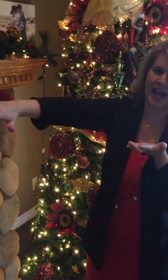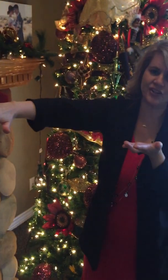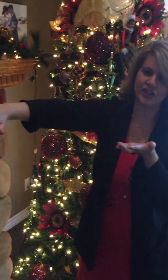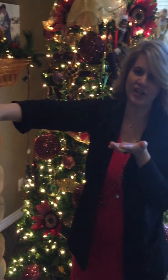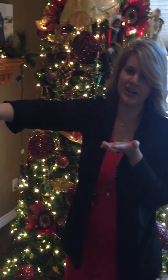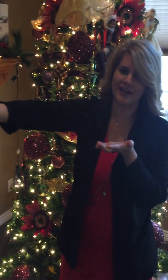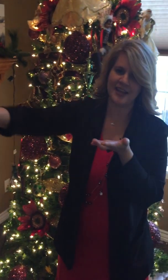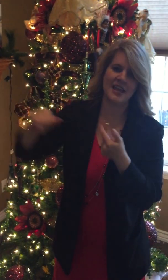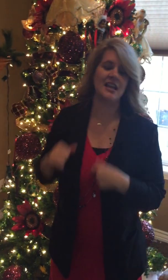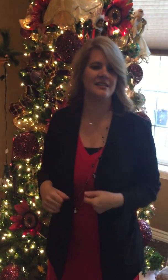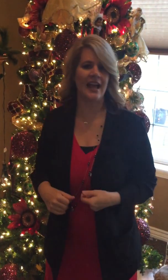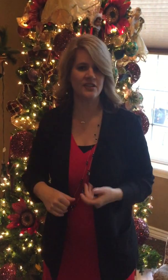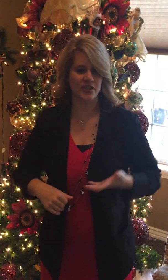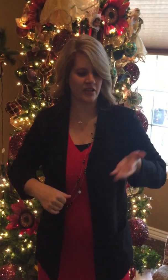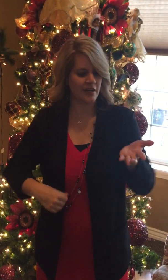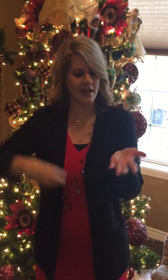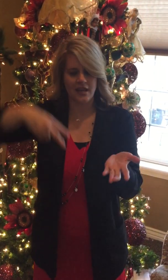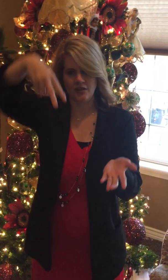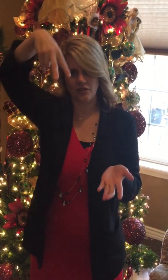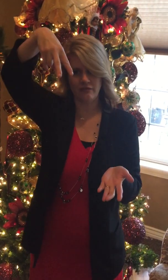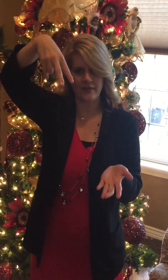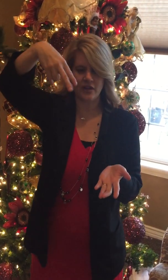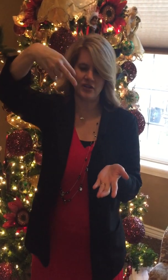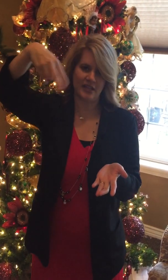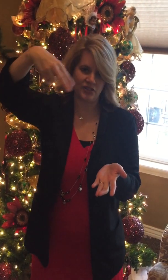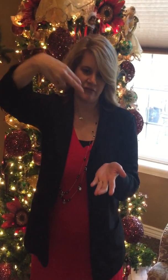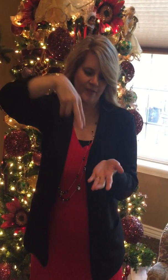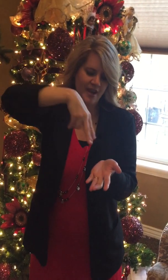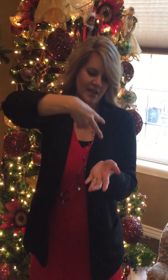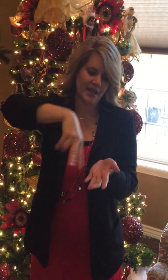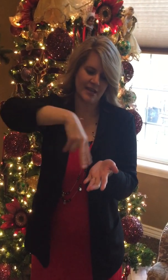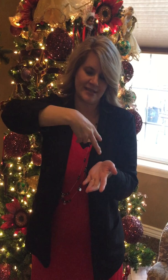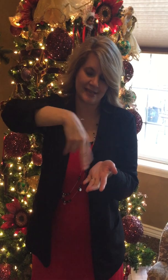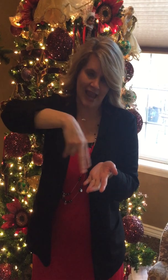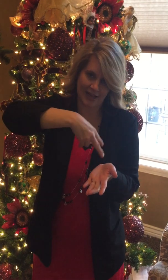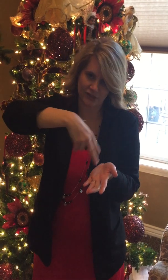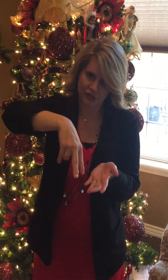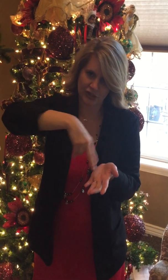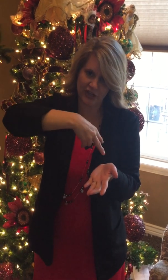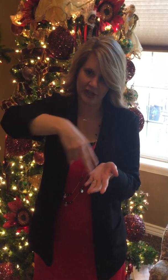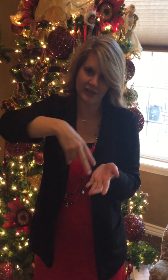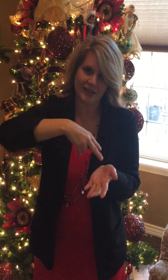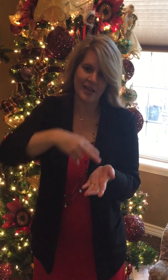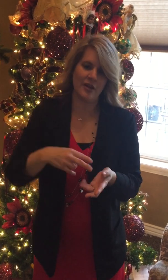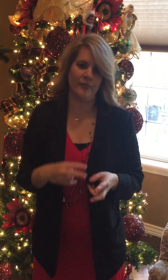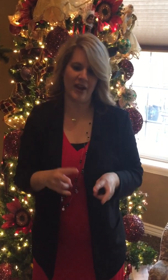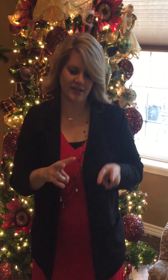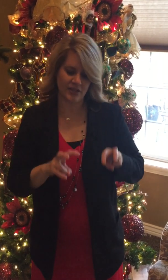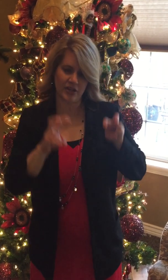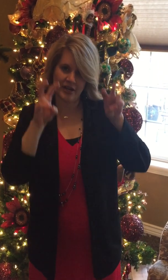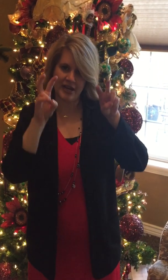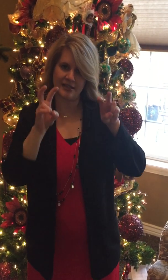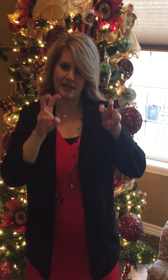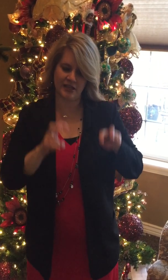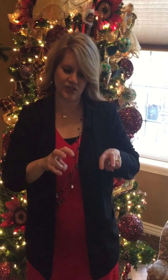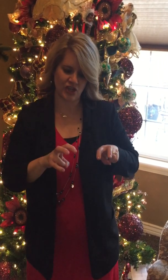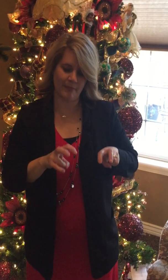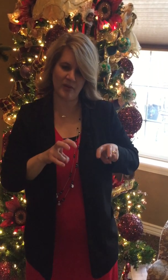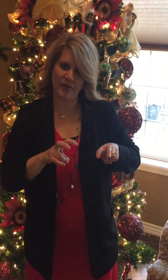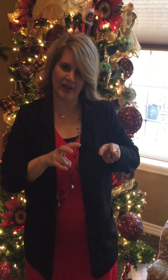Dasher, Dancer, two fingers, that's your feet. Dancer, Prancer, he's gonna jump and prance